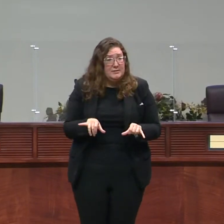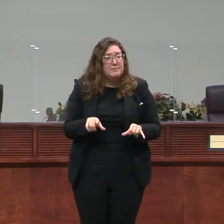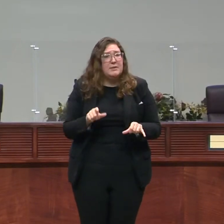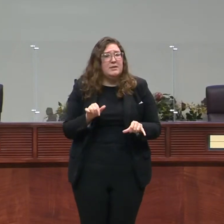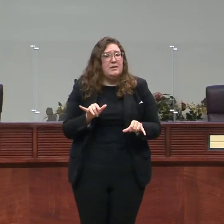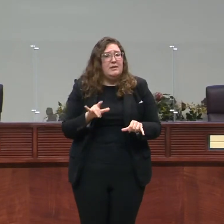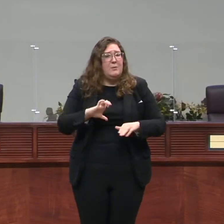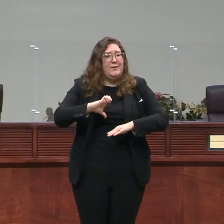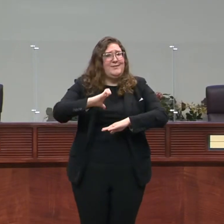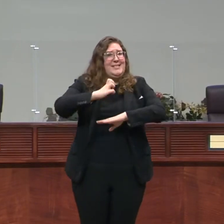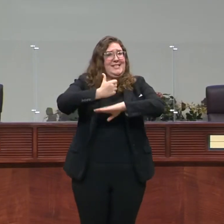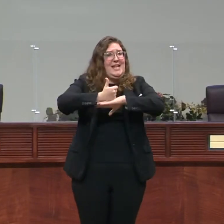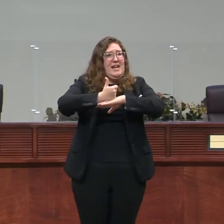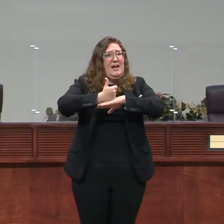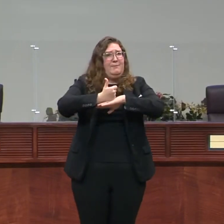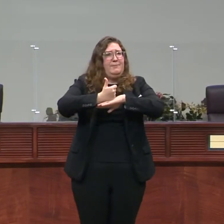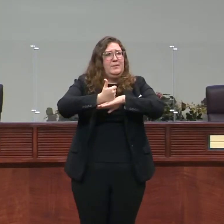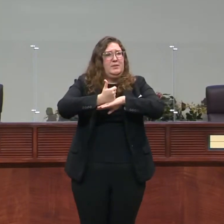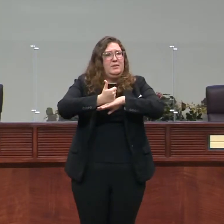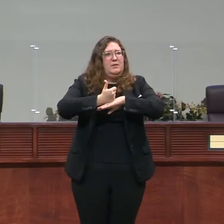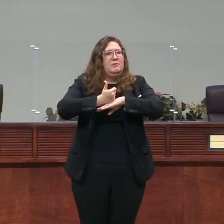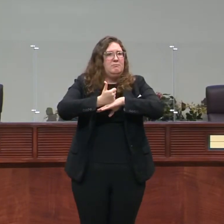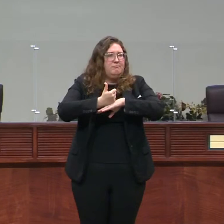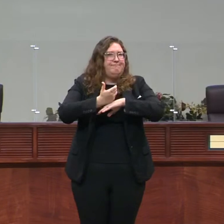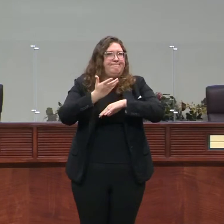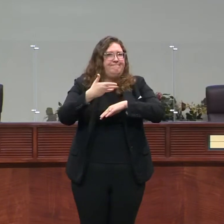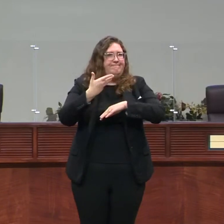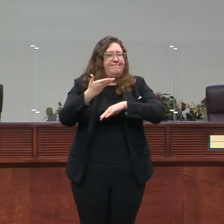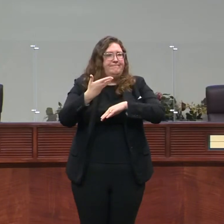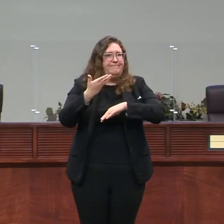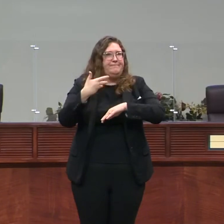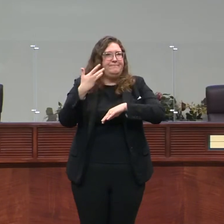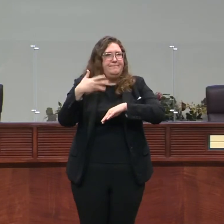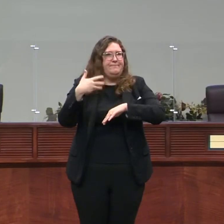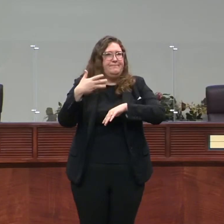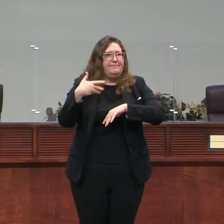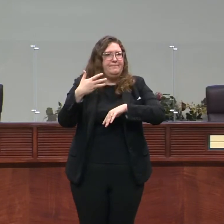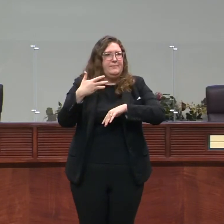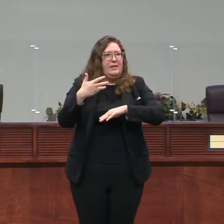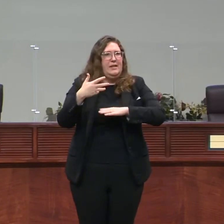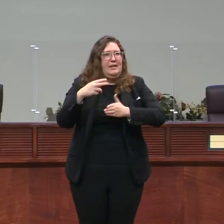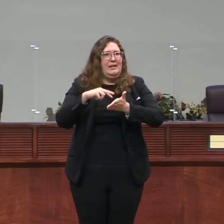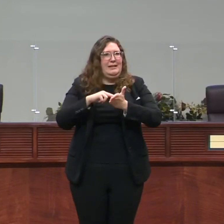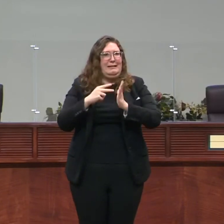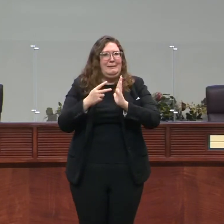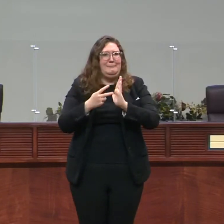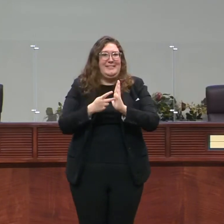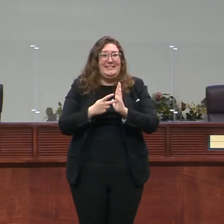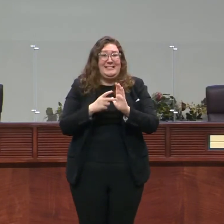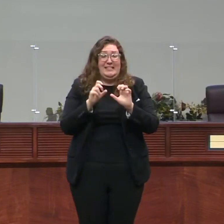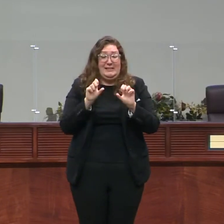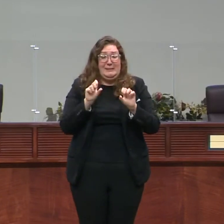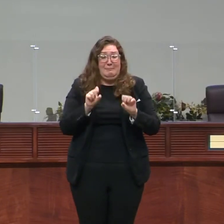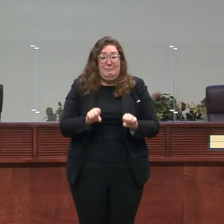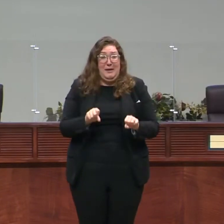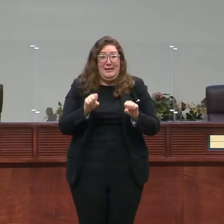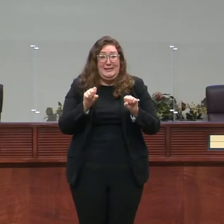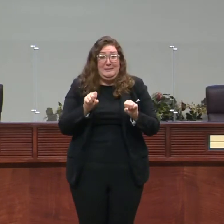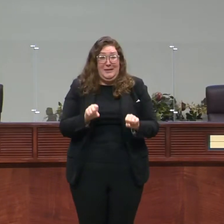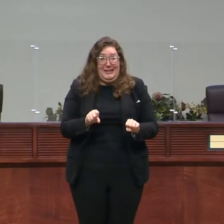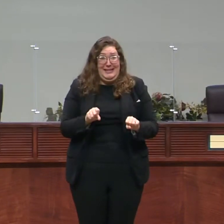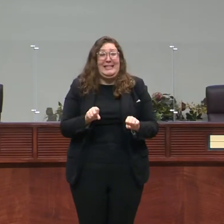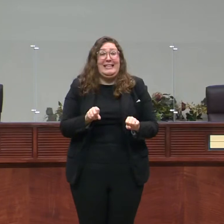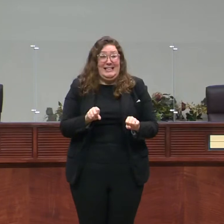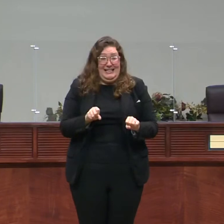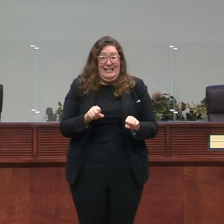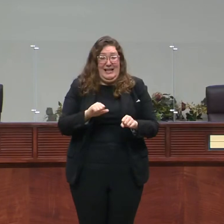can have the prevalence of various variants that show up in the testing that